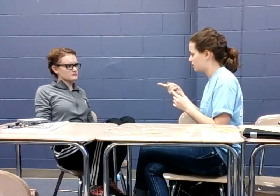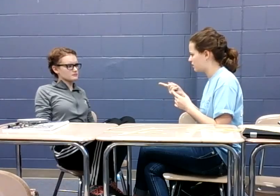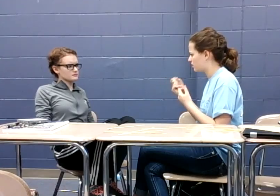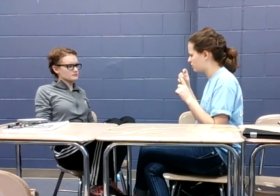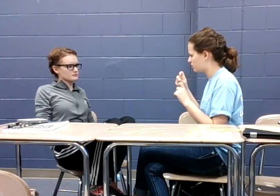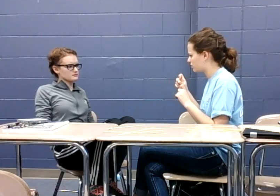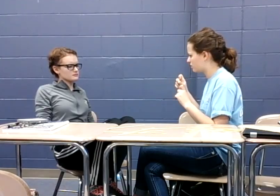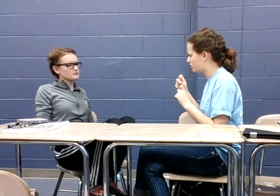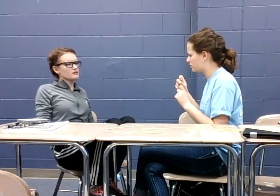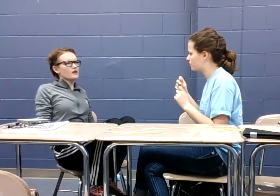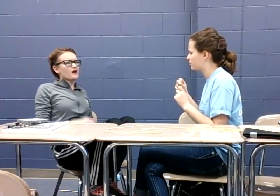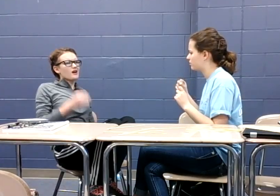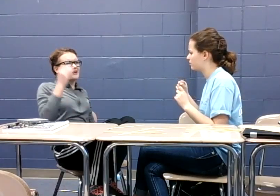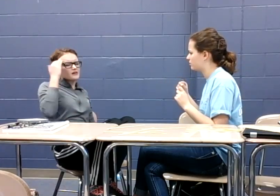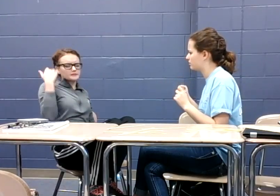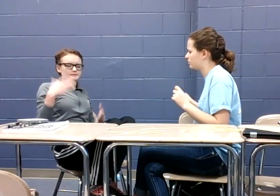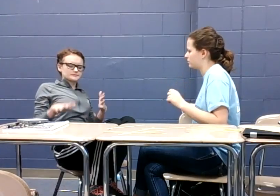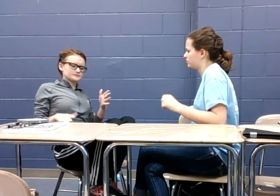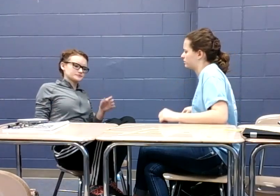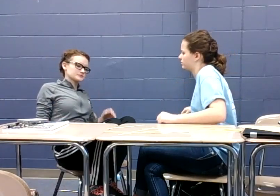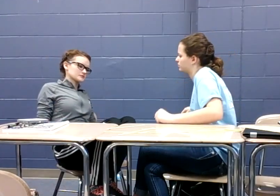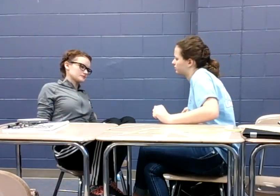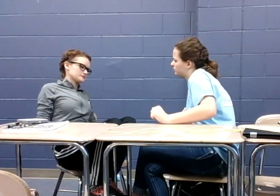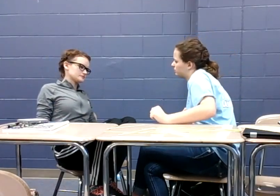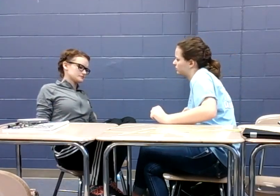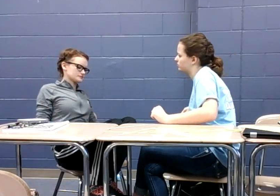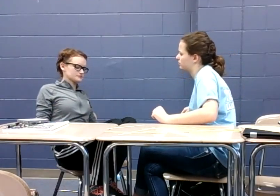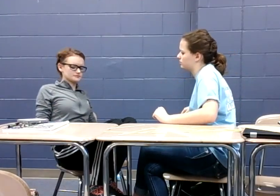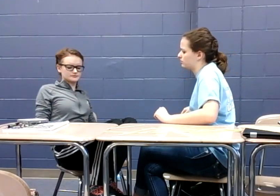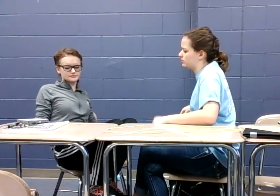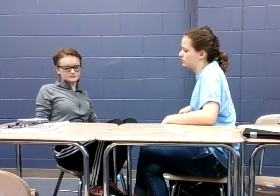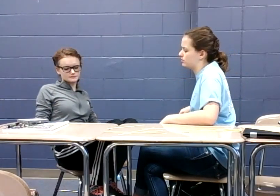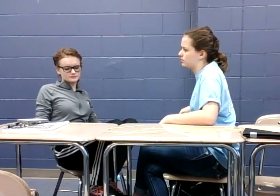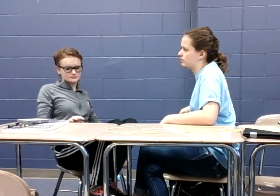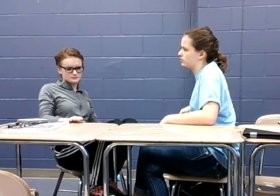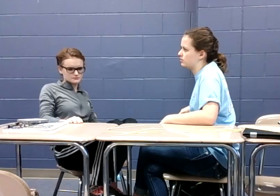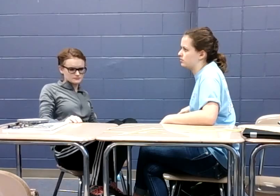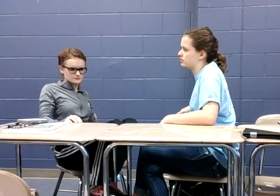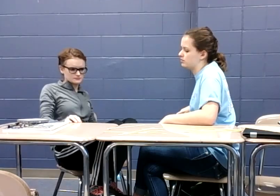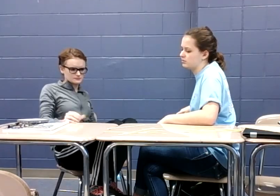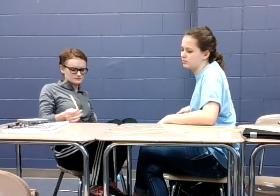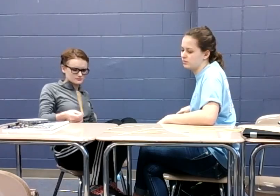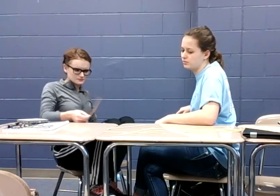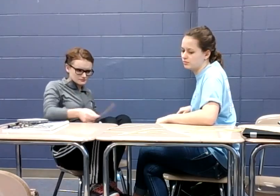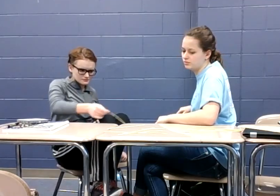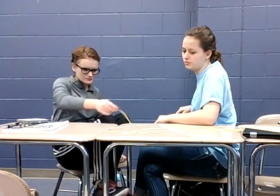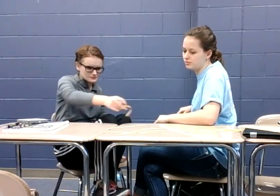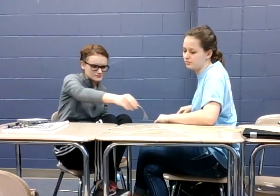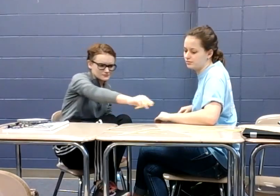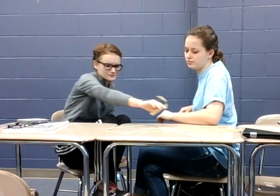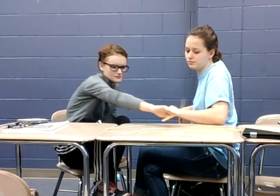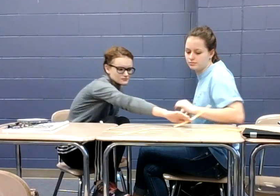I just heard good things about him. Hey, Mom. Lauren Hutchins, please stand for the Pledge of